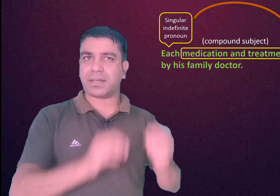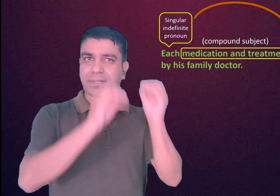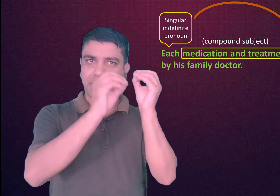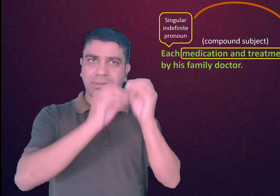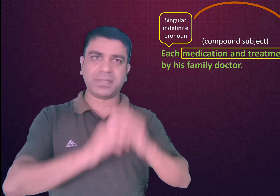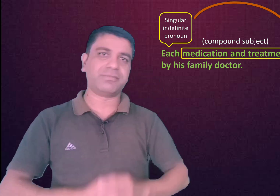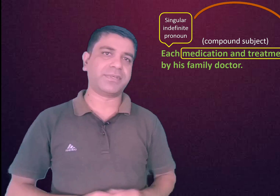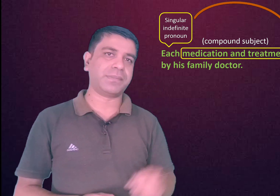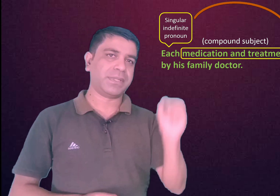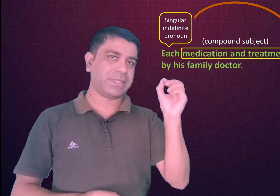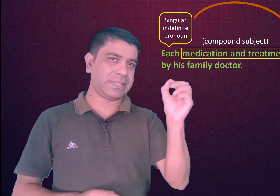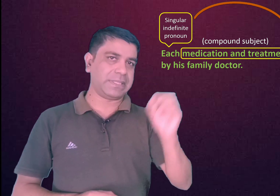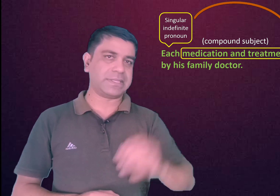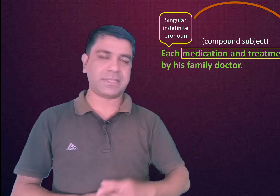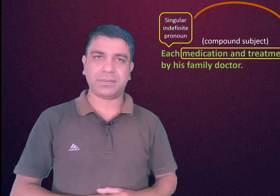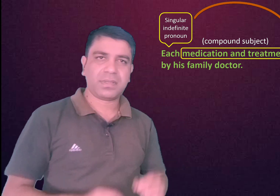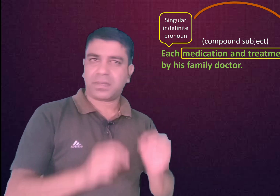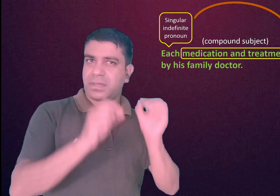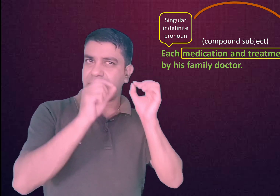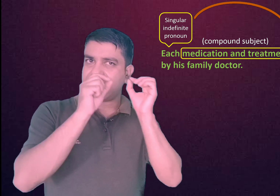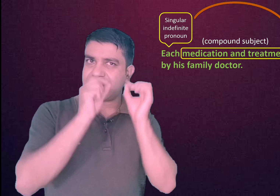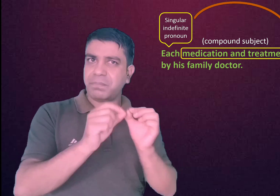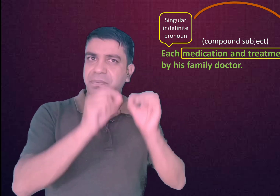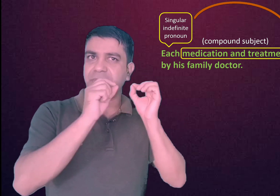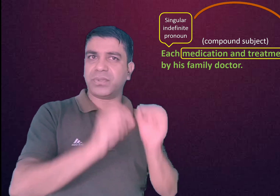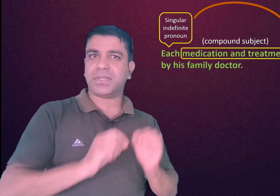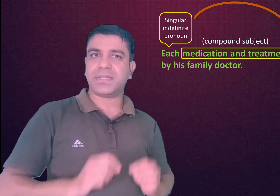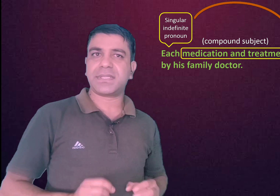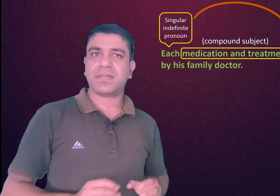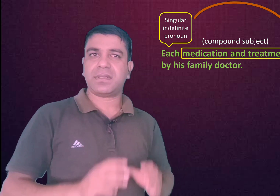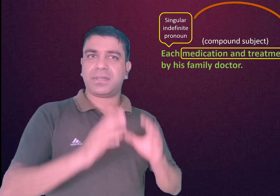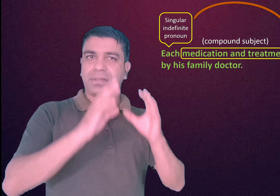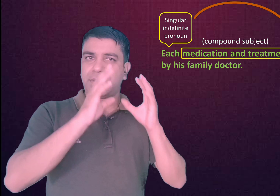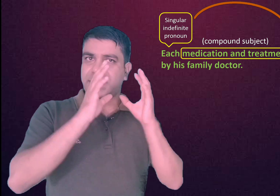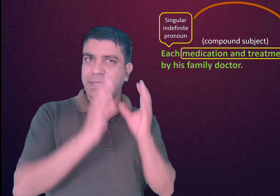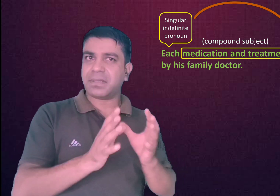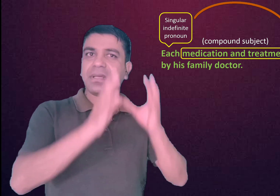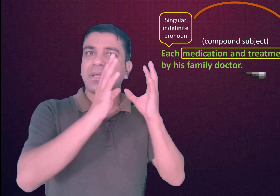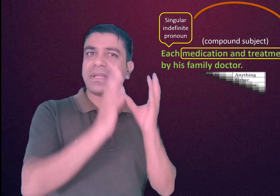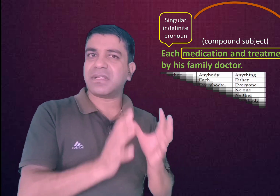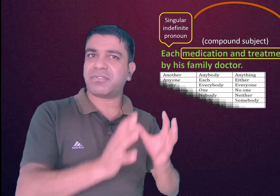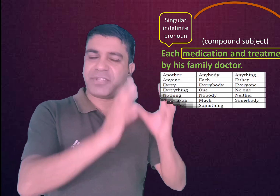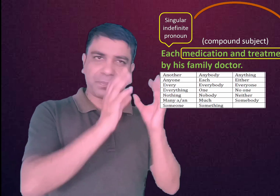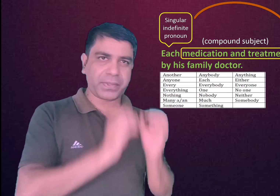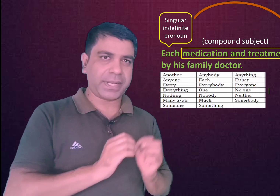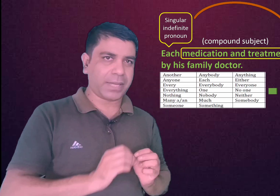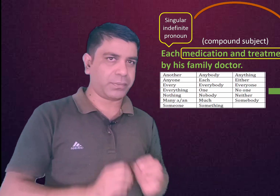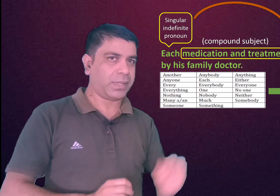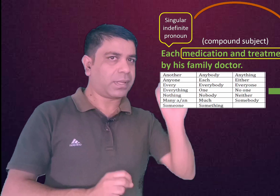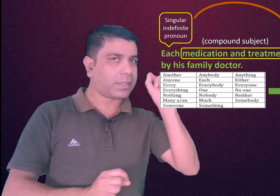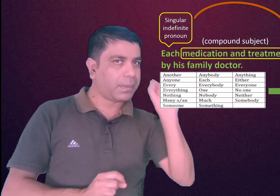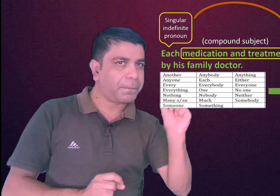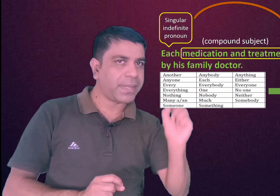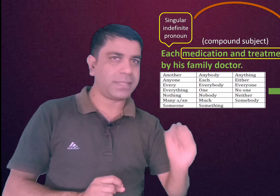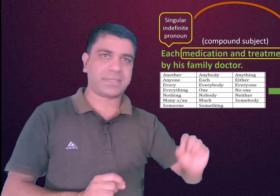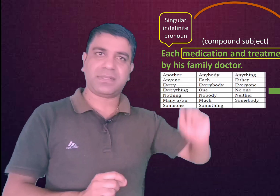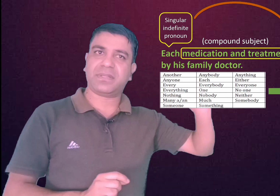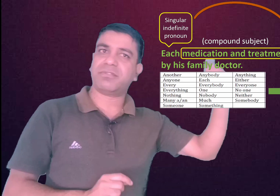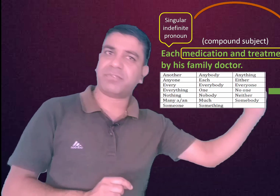a singular verb is. In simple words, singular indefinite pronoun compels the